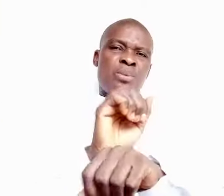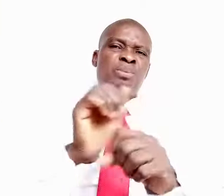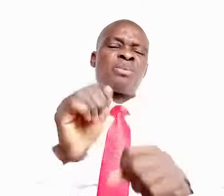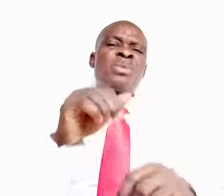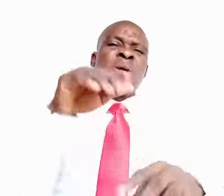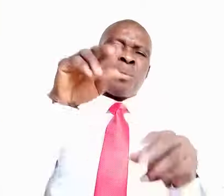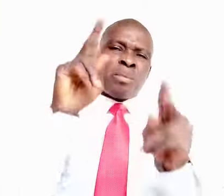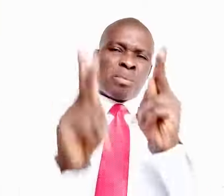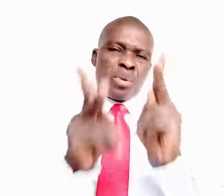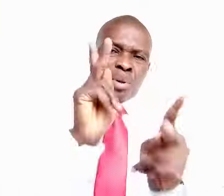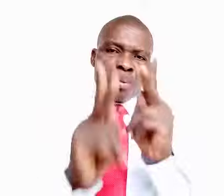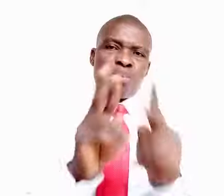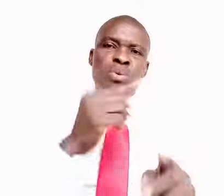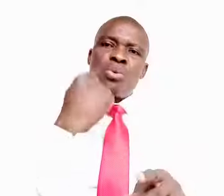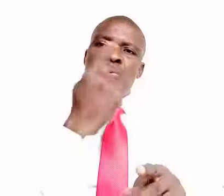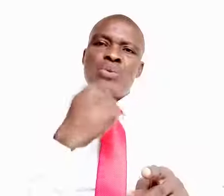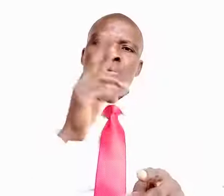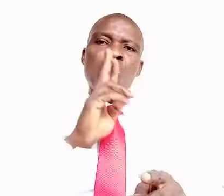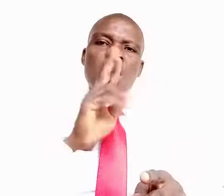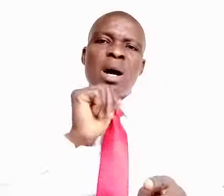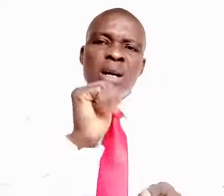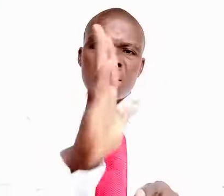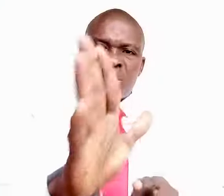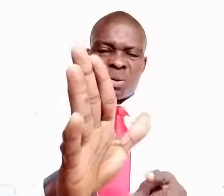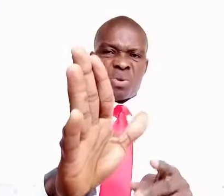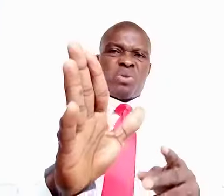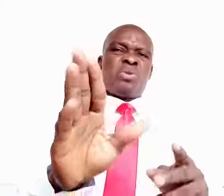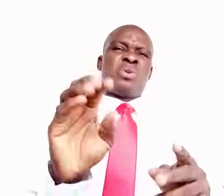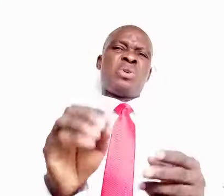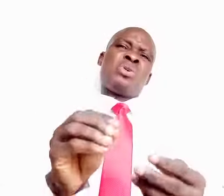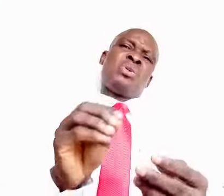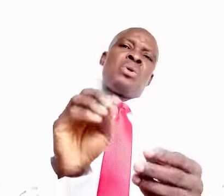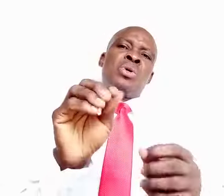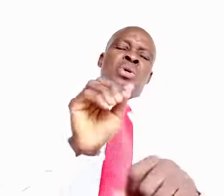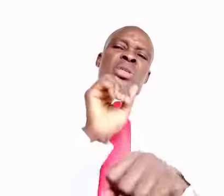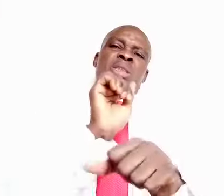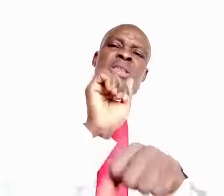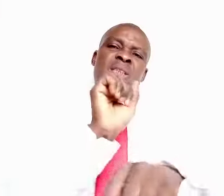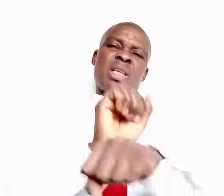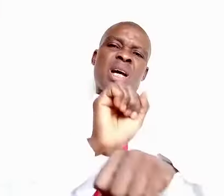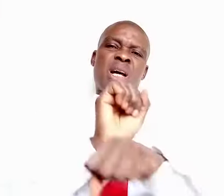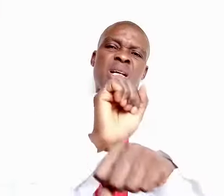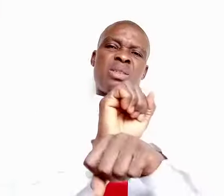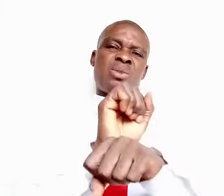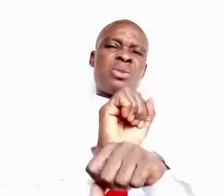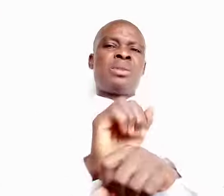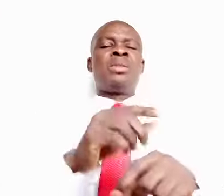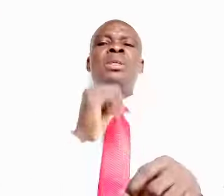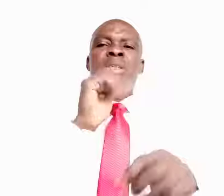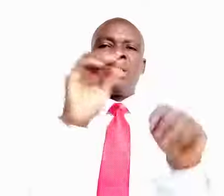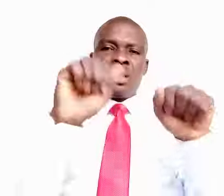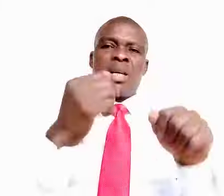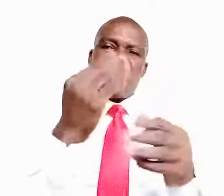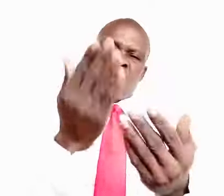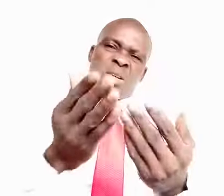who are unmotivated and want things to come easy will take the dishonest route. 2.